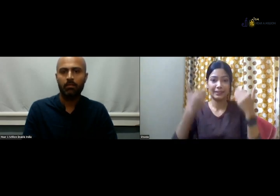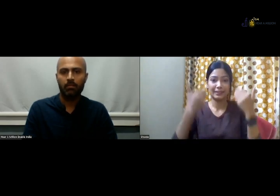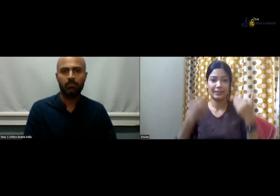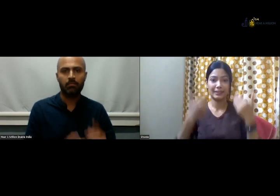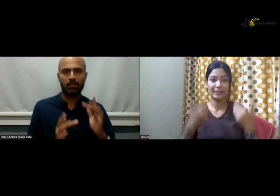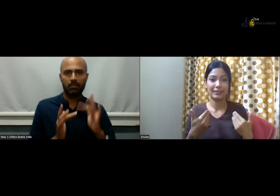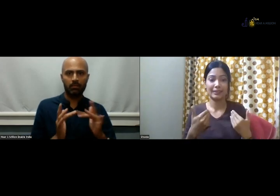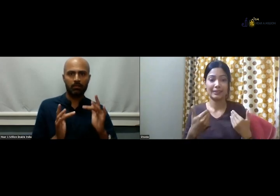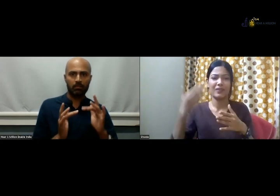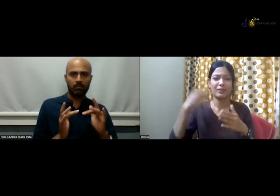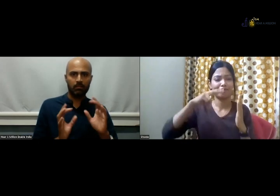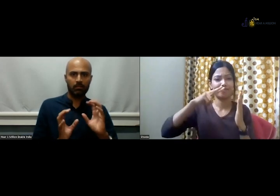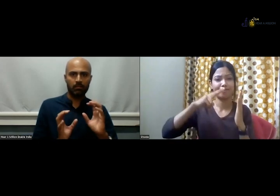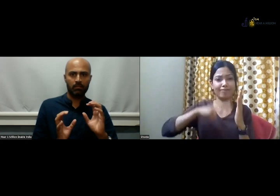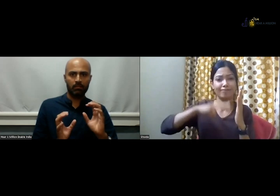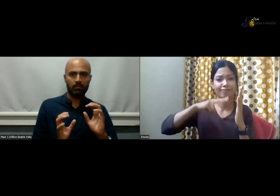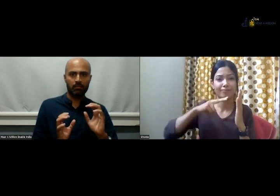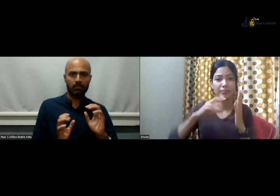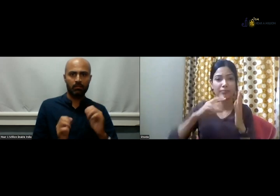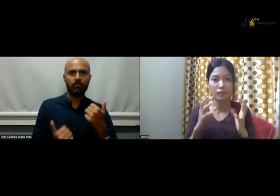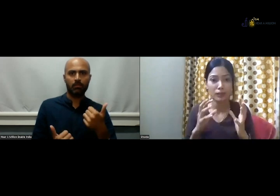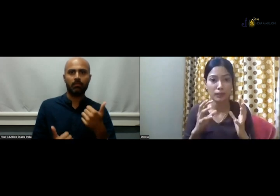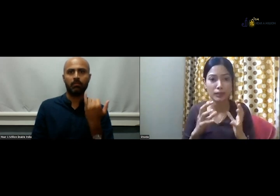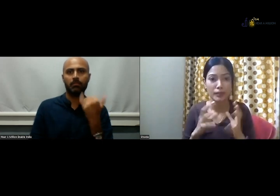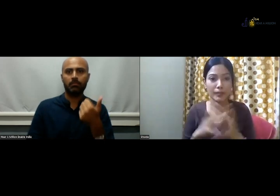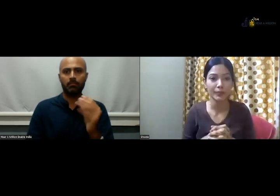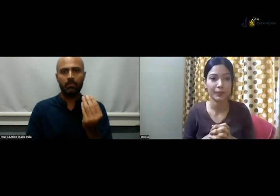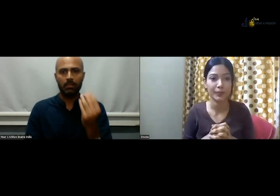want to do in your life. I really